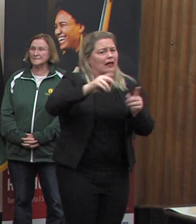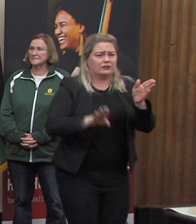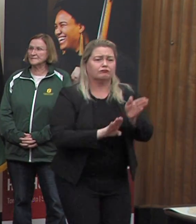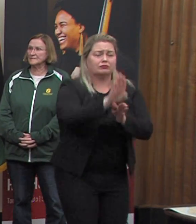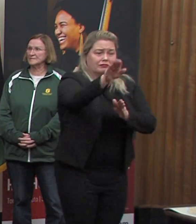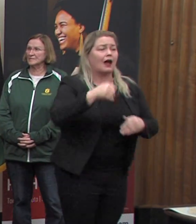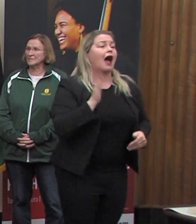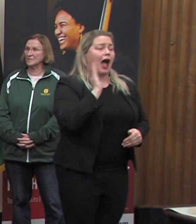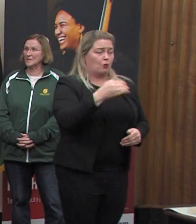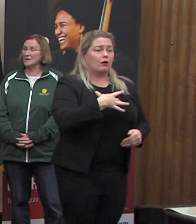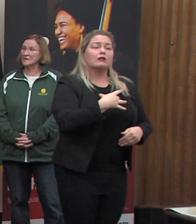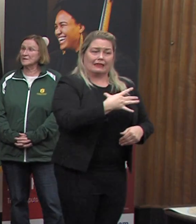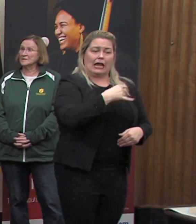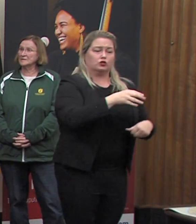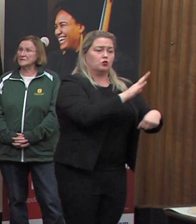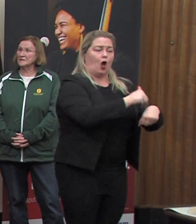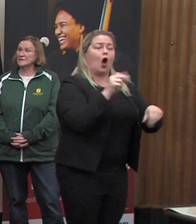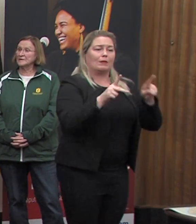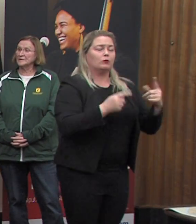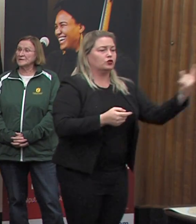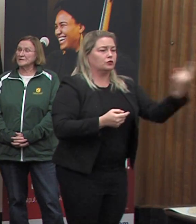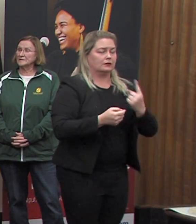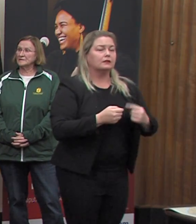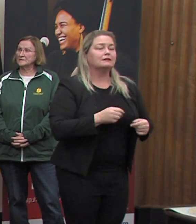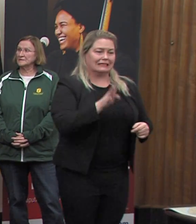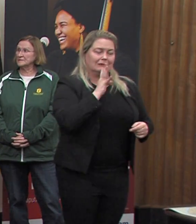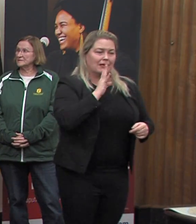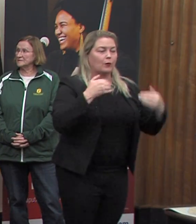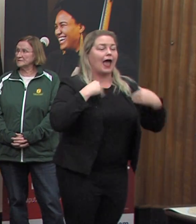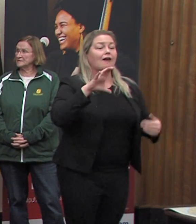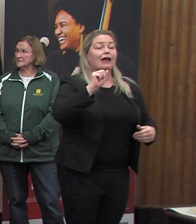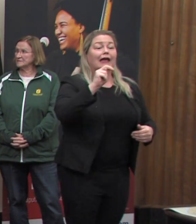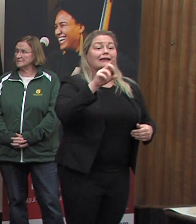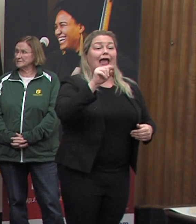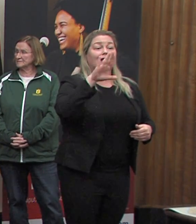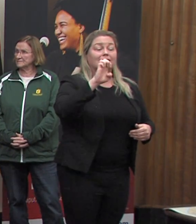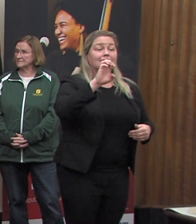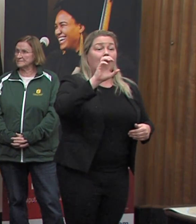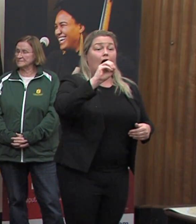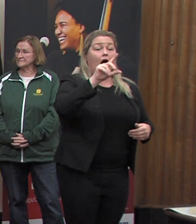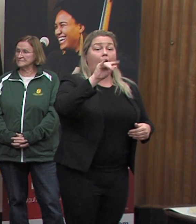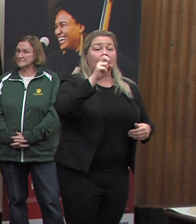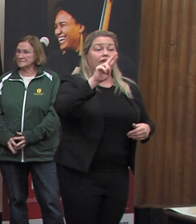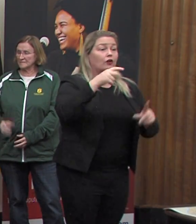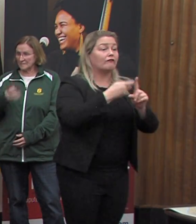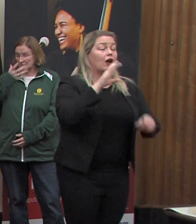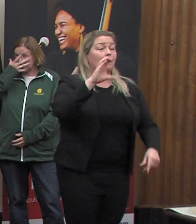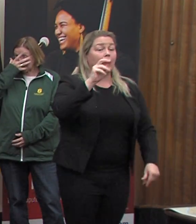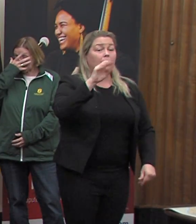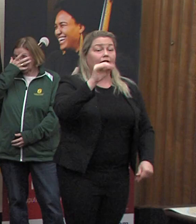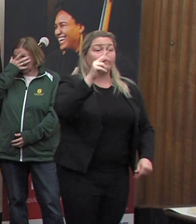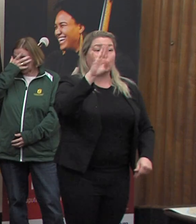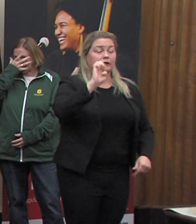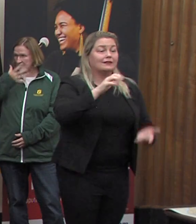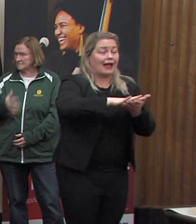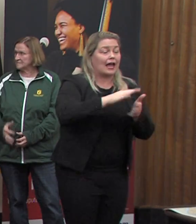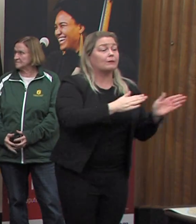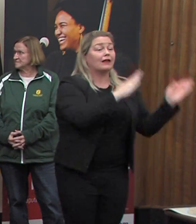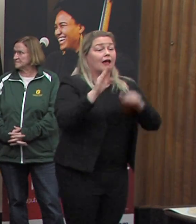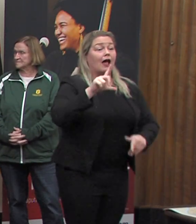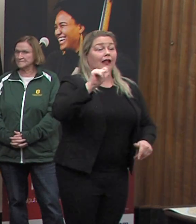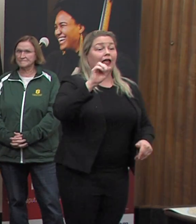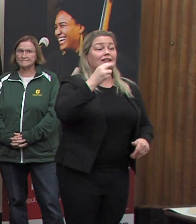individually. I'm going to call them up to speak, but we have Candace Oliver from Confluence Academies. We have LaShonda